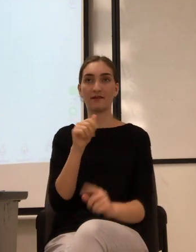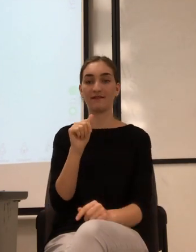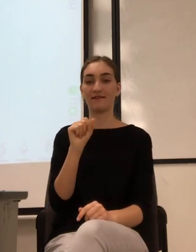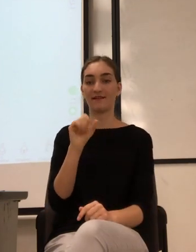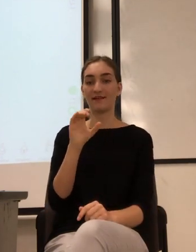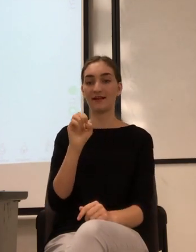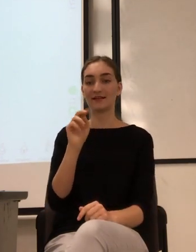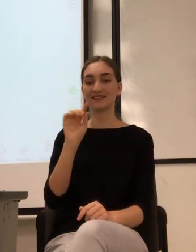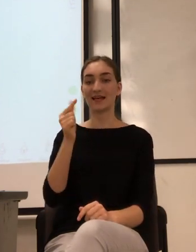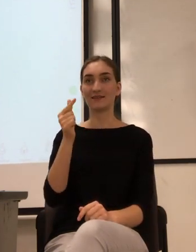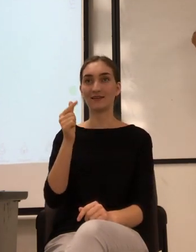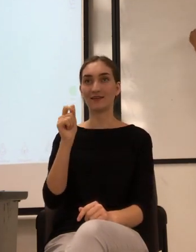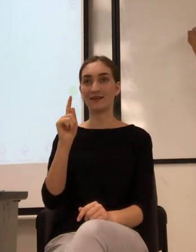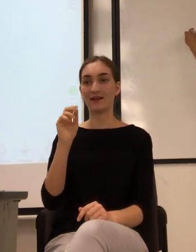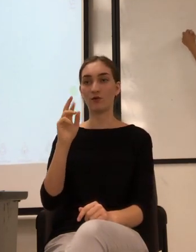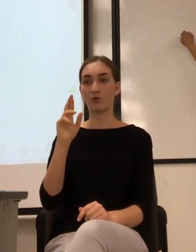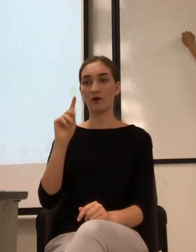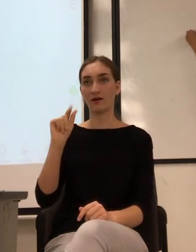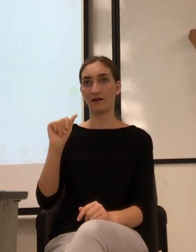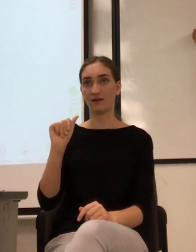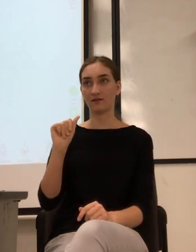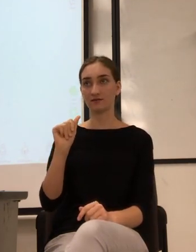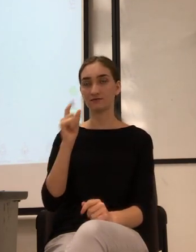So imagine you have ascending aorta